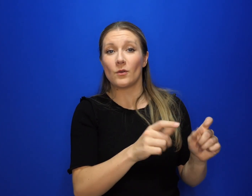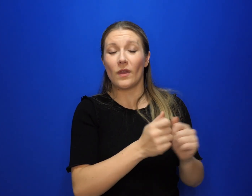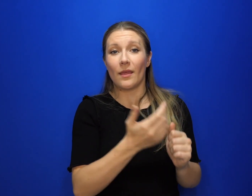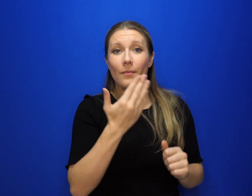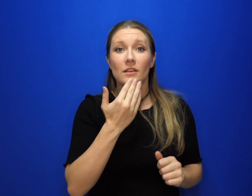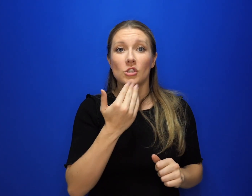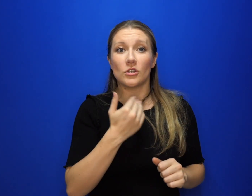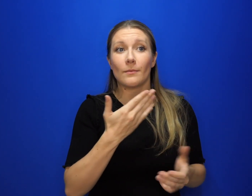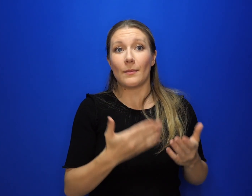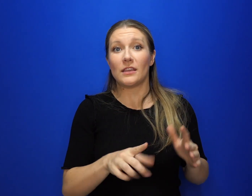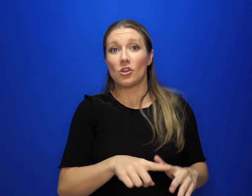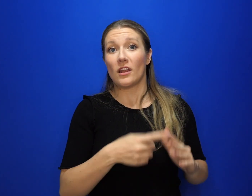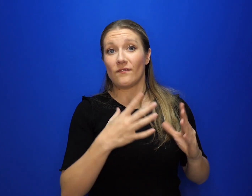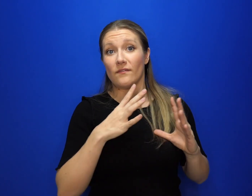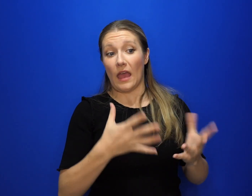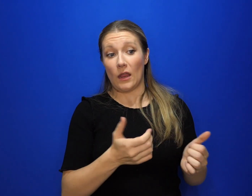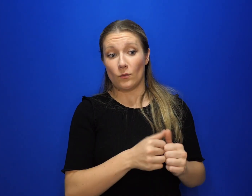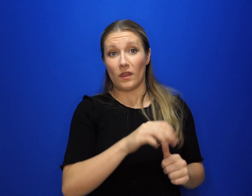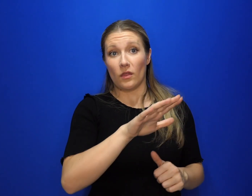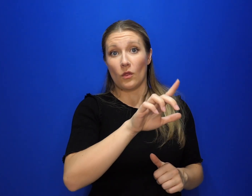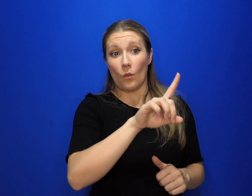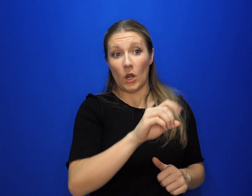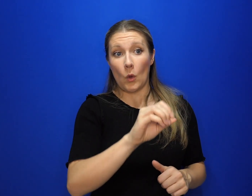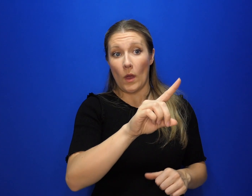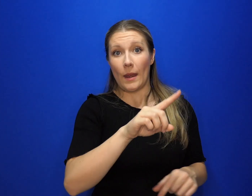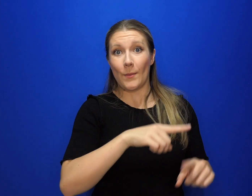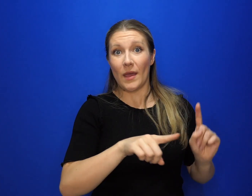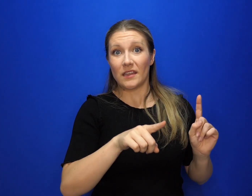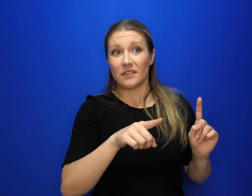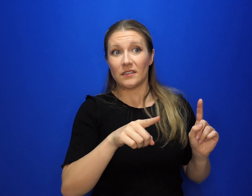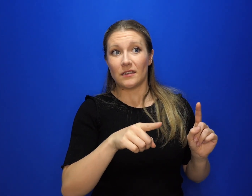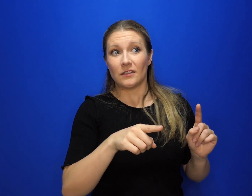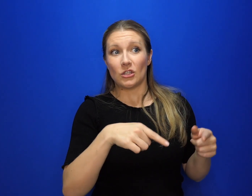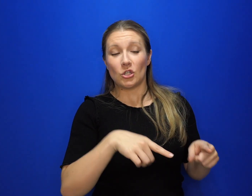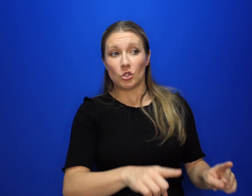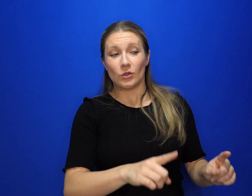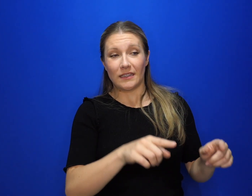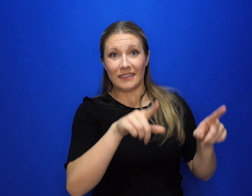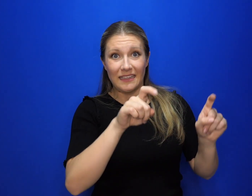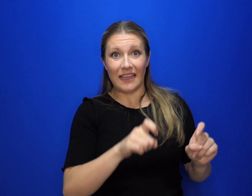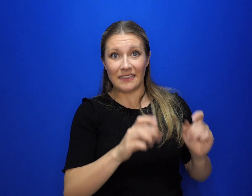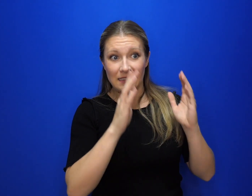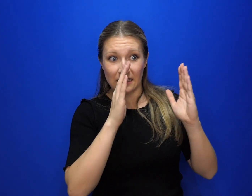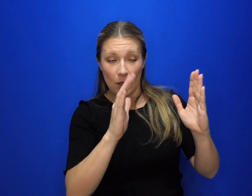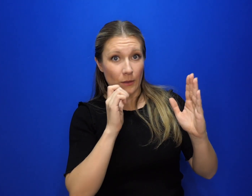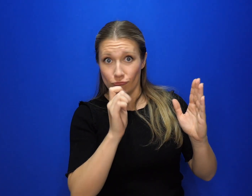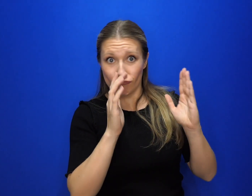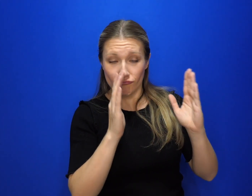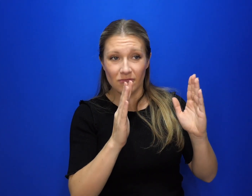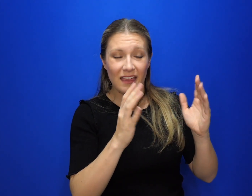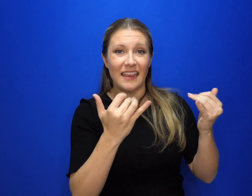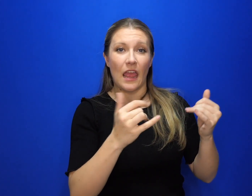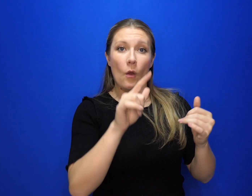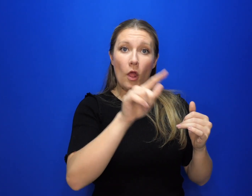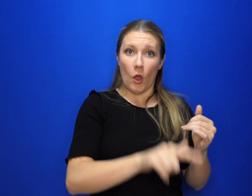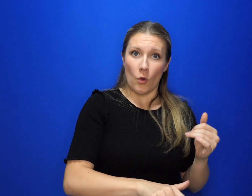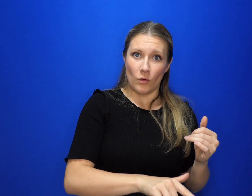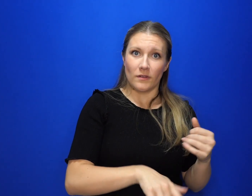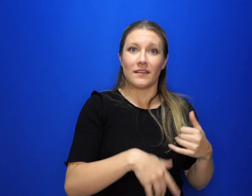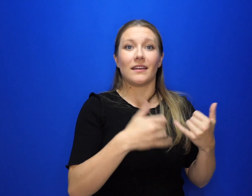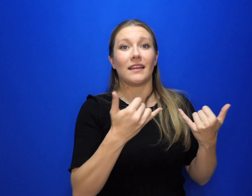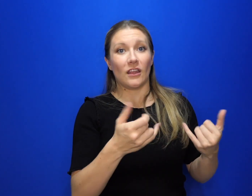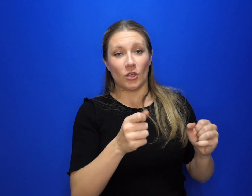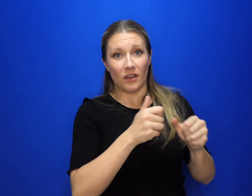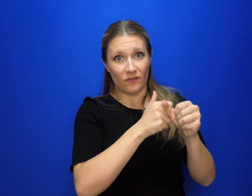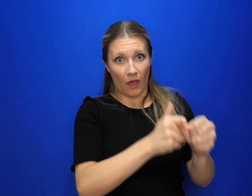started out fine at 101, but then in test taking, she's not really paying attention and it really starts to dip. There too, you could follow